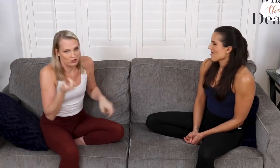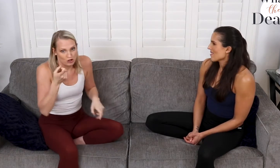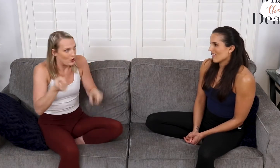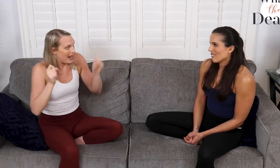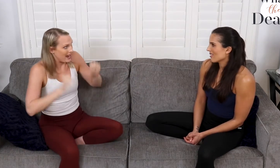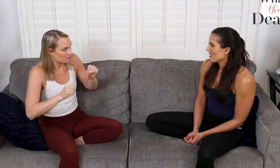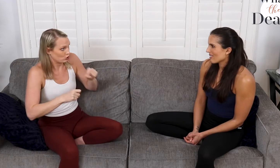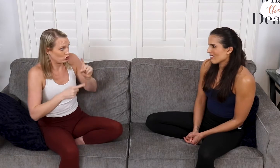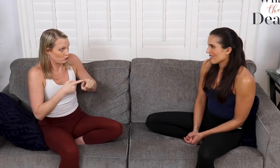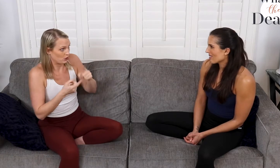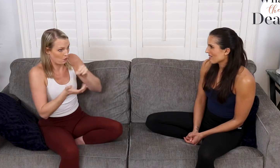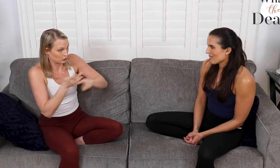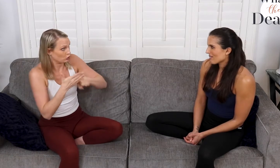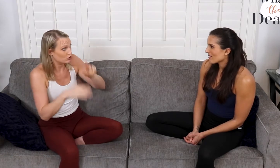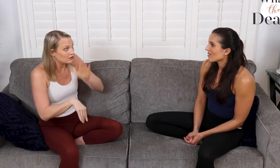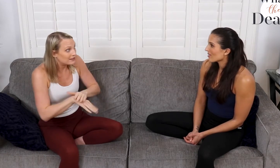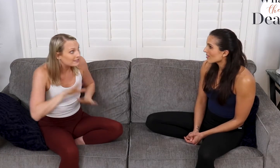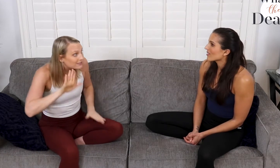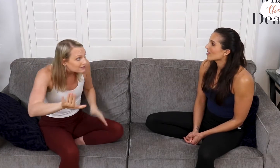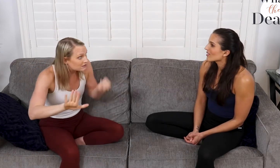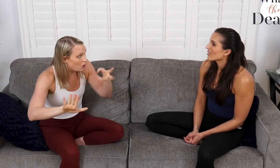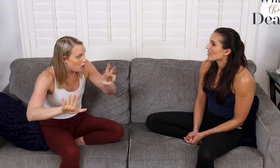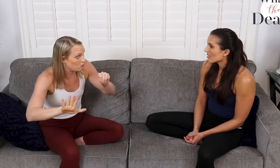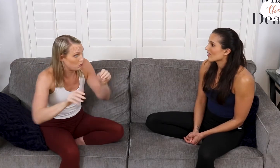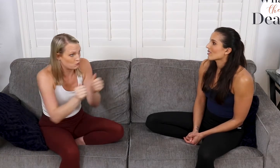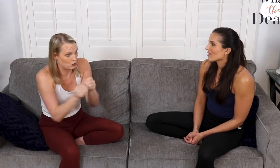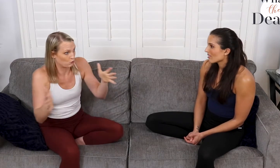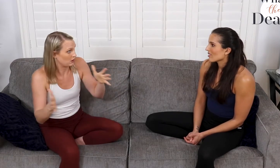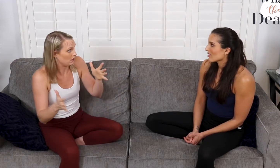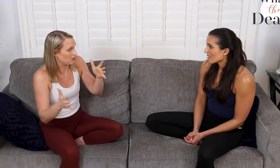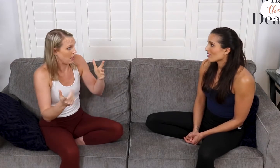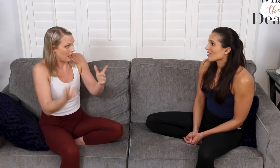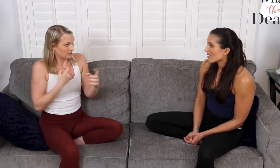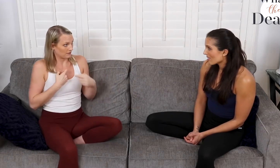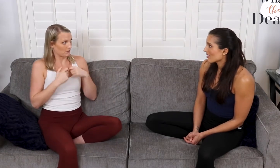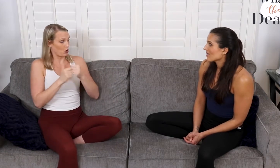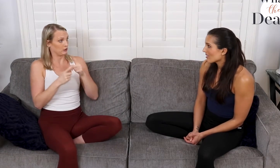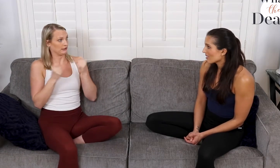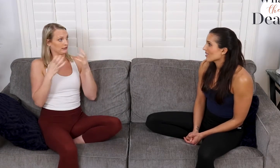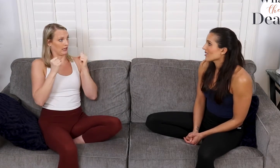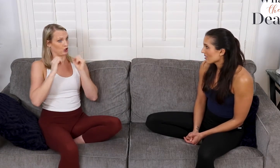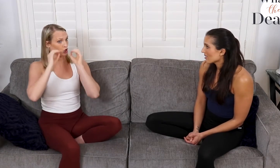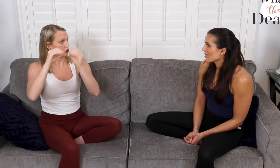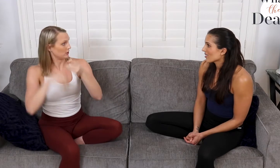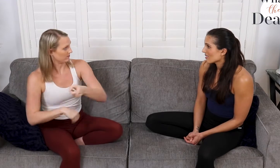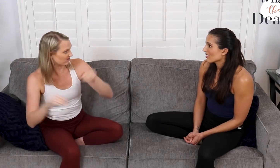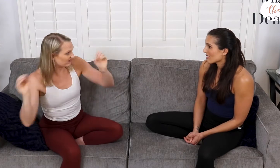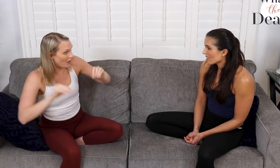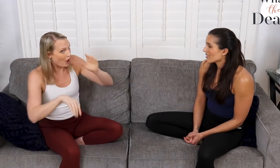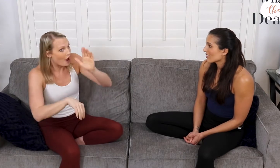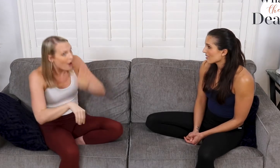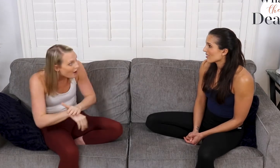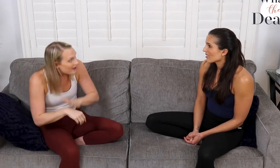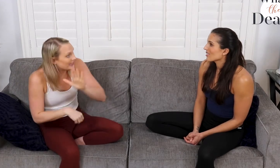attend regularly almost every day, and we saw that elderly man, and he's there every single day. He shows up just to